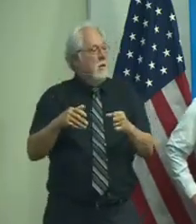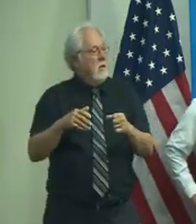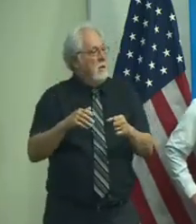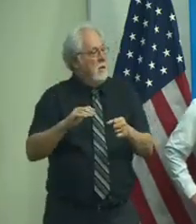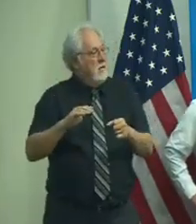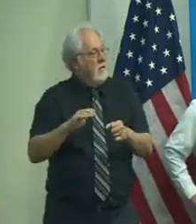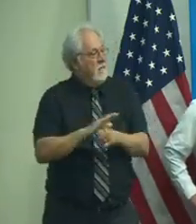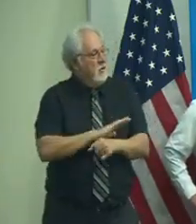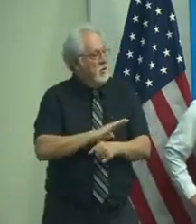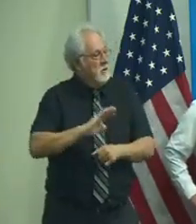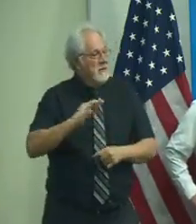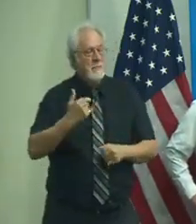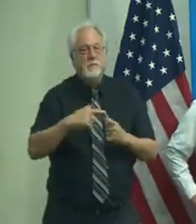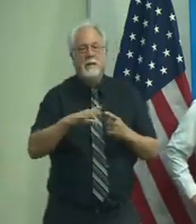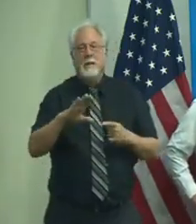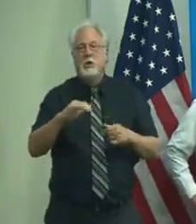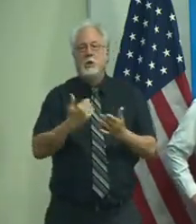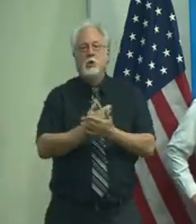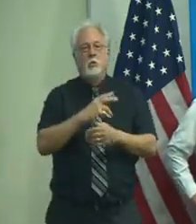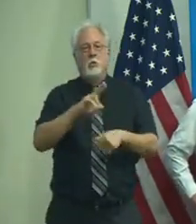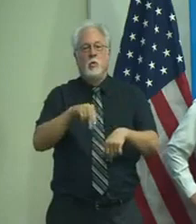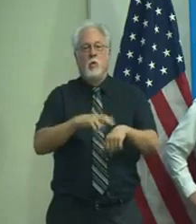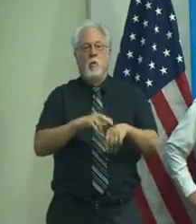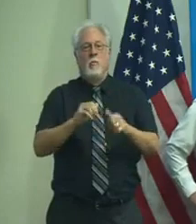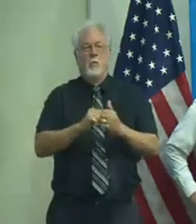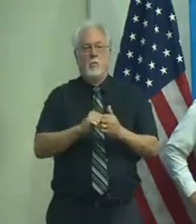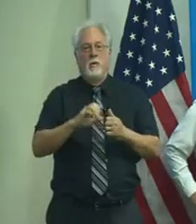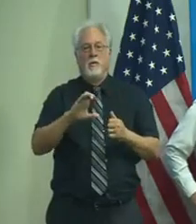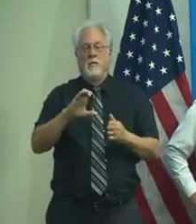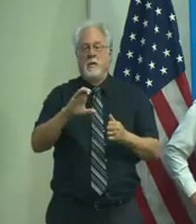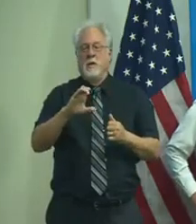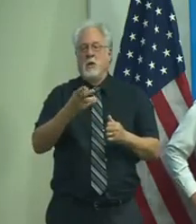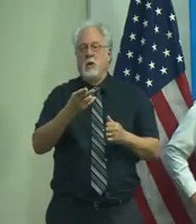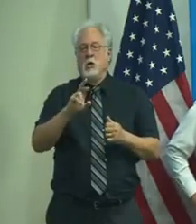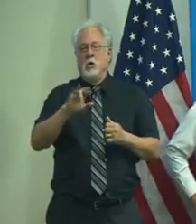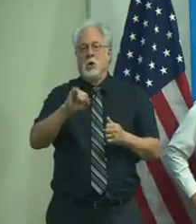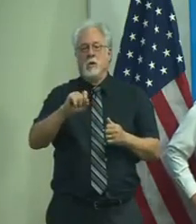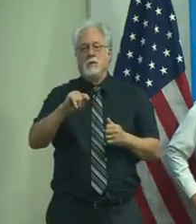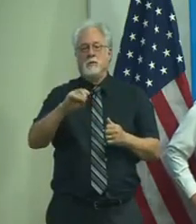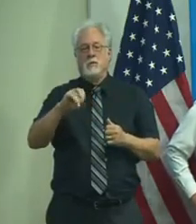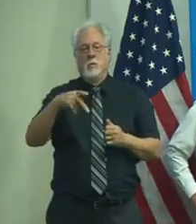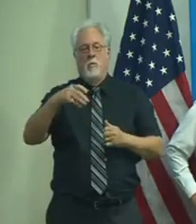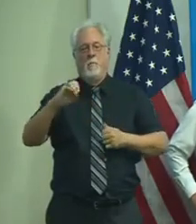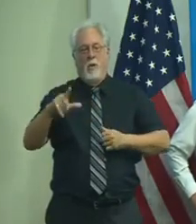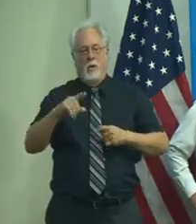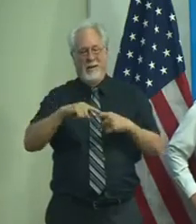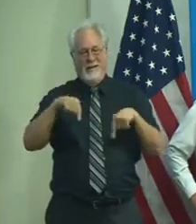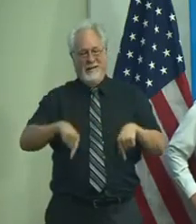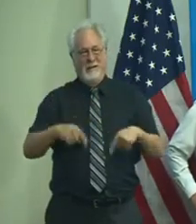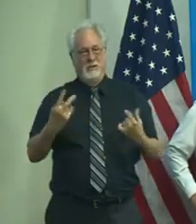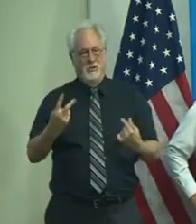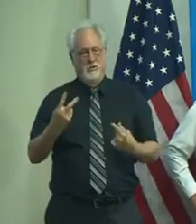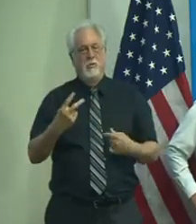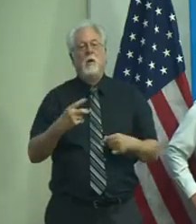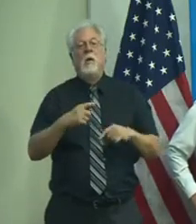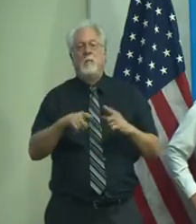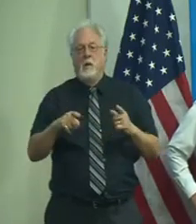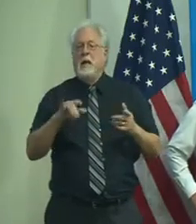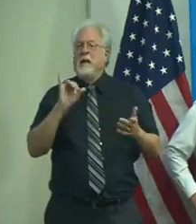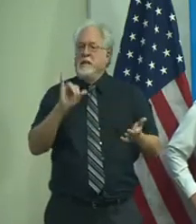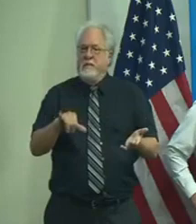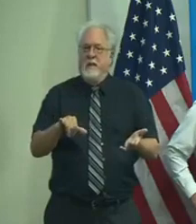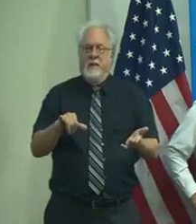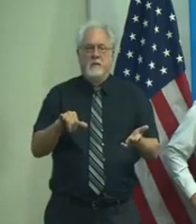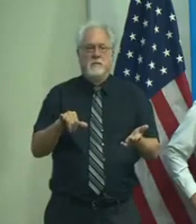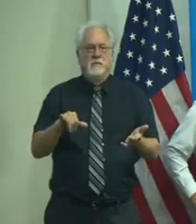be the new norm with Cristobal and now with these 2 storms. But with that, and so